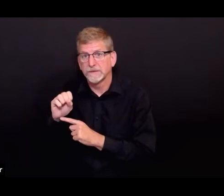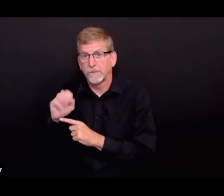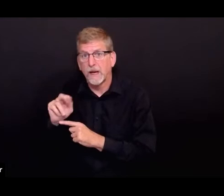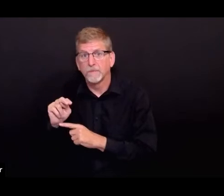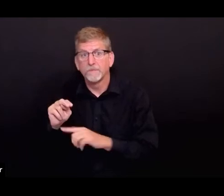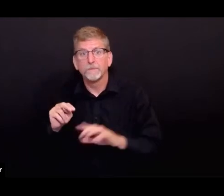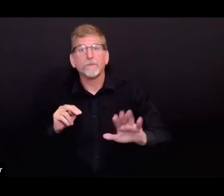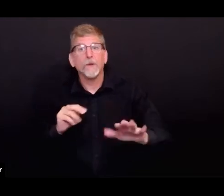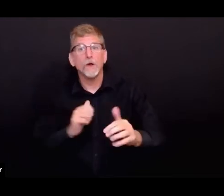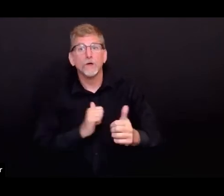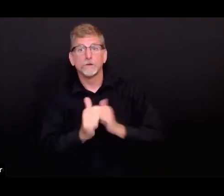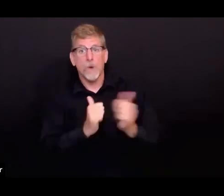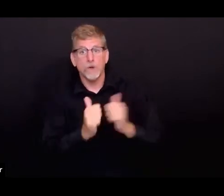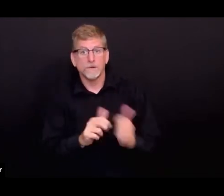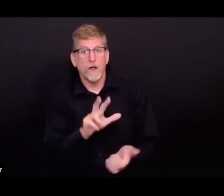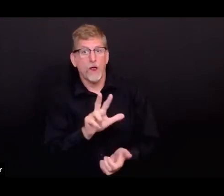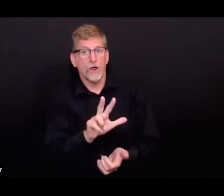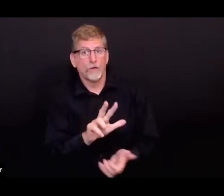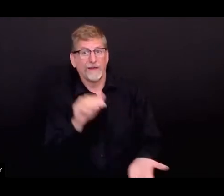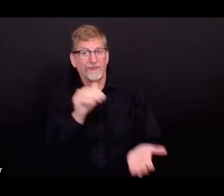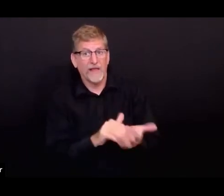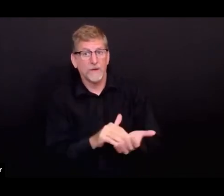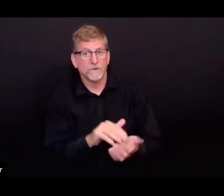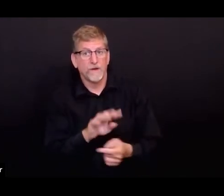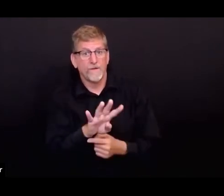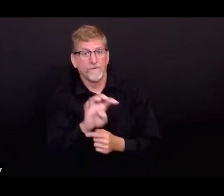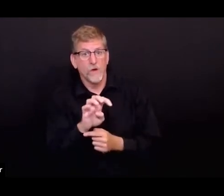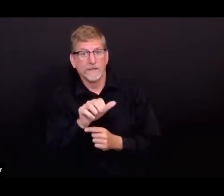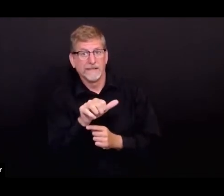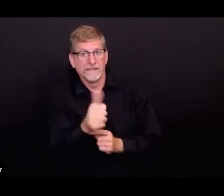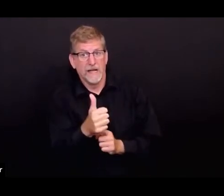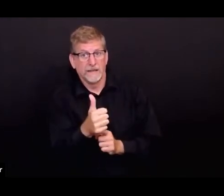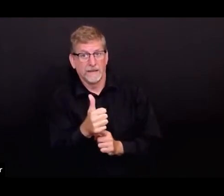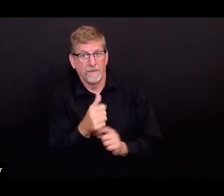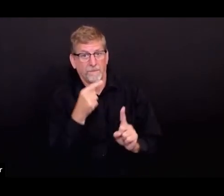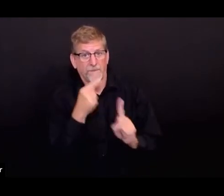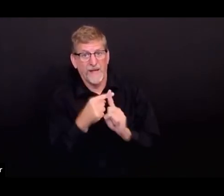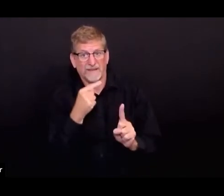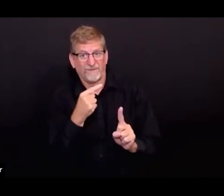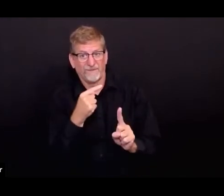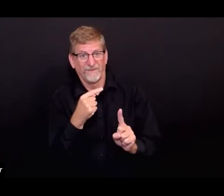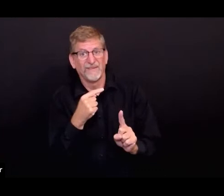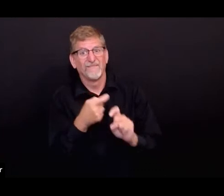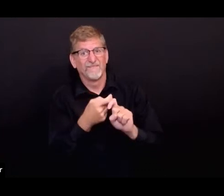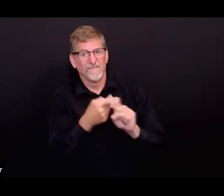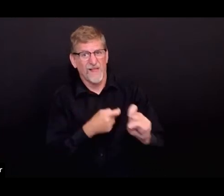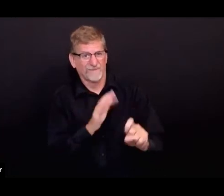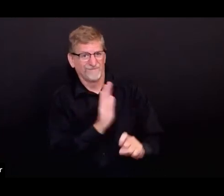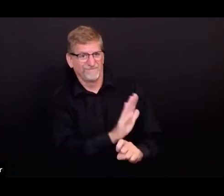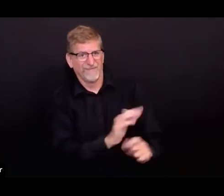3,410 cases associated with sports, and focusing on the high school athlete age,